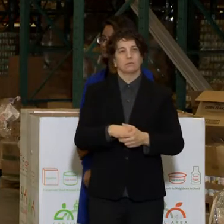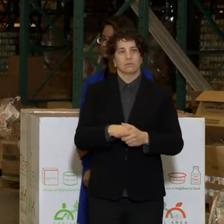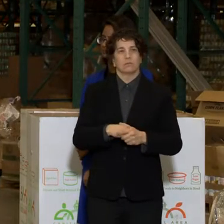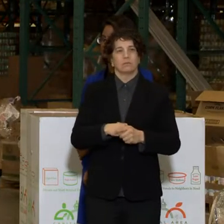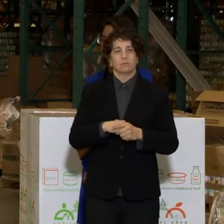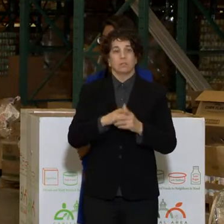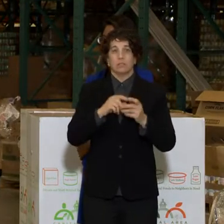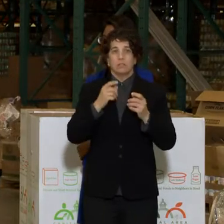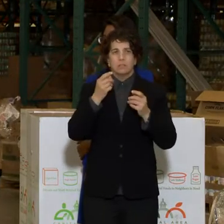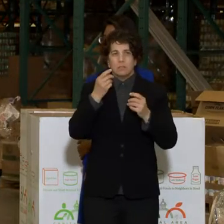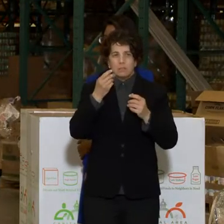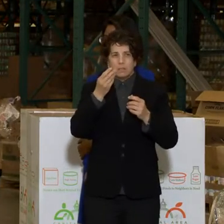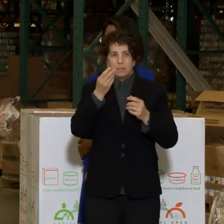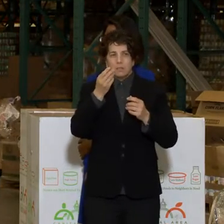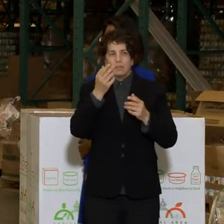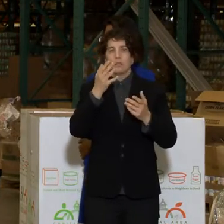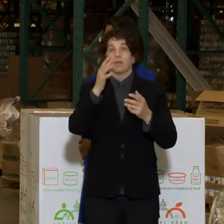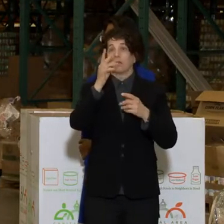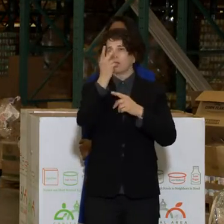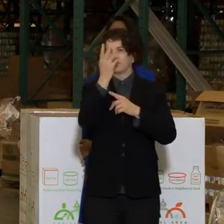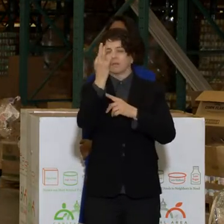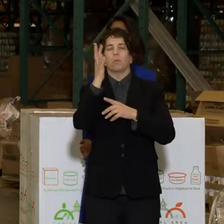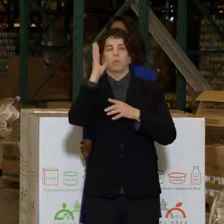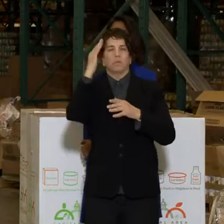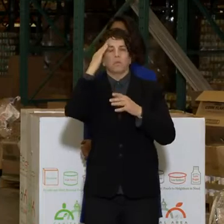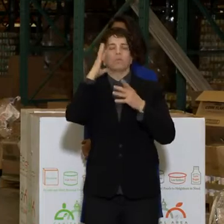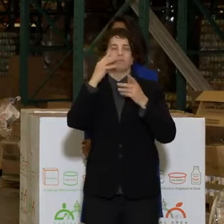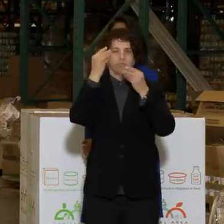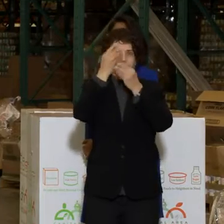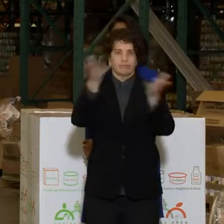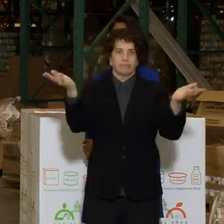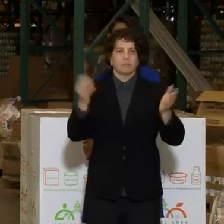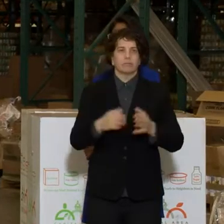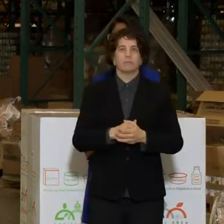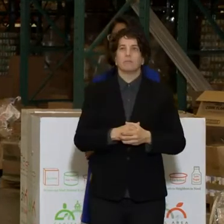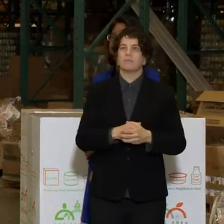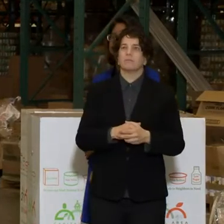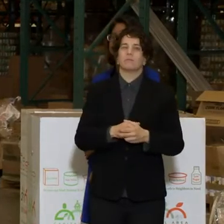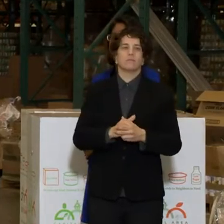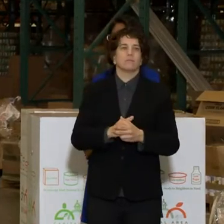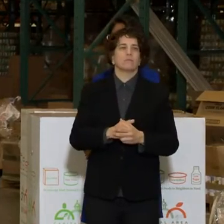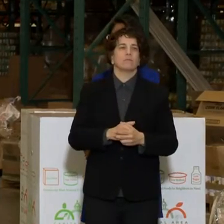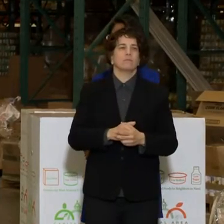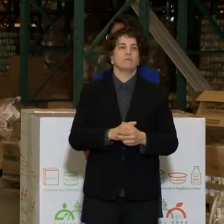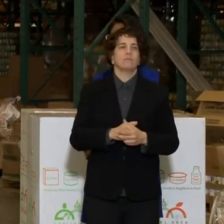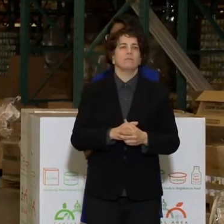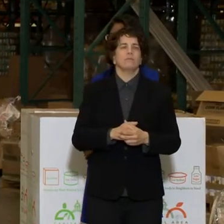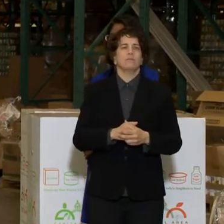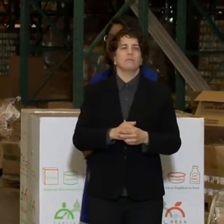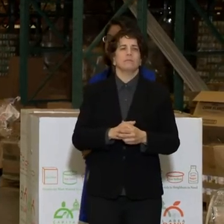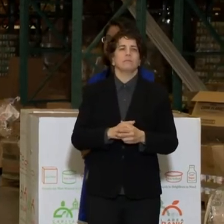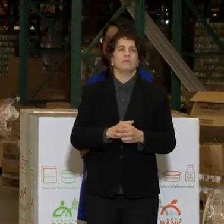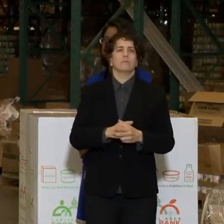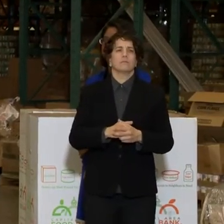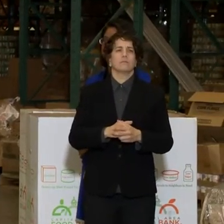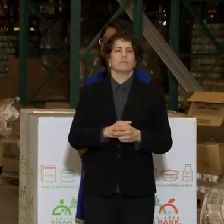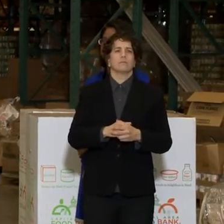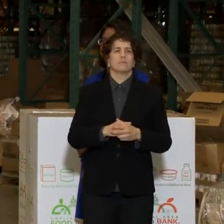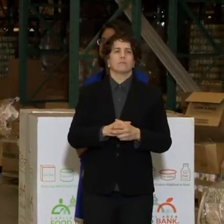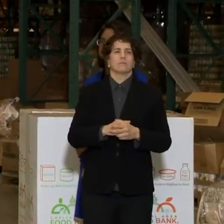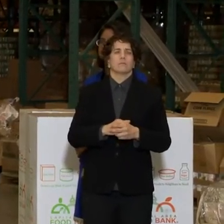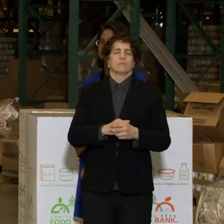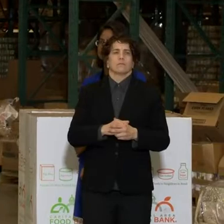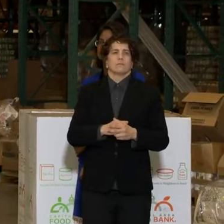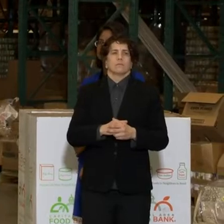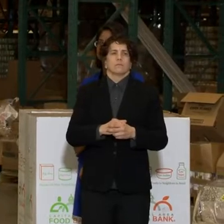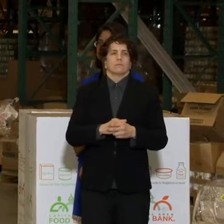later this week. Mayor, Yes, I don't understand this. So the federal government denied the city's request to provide